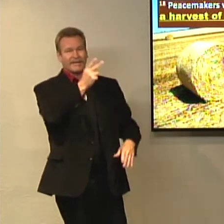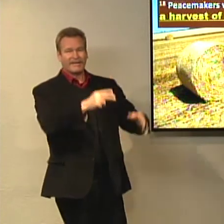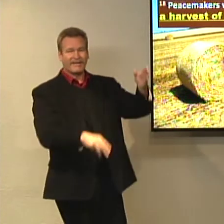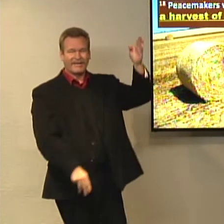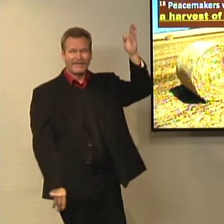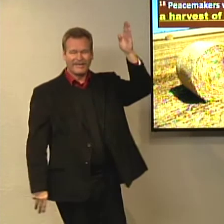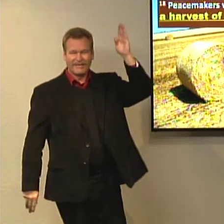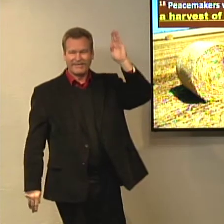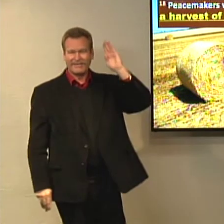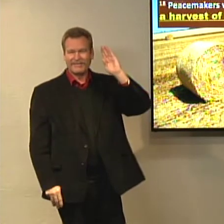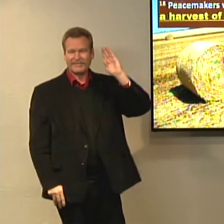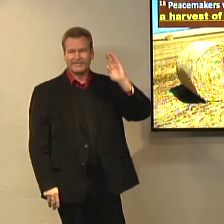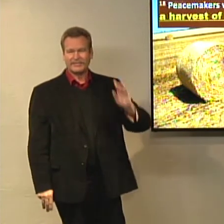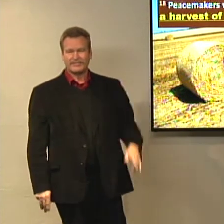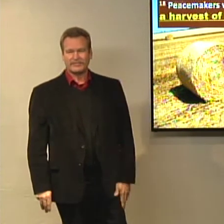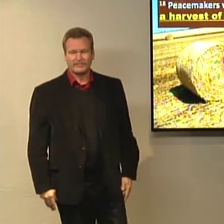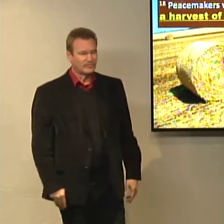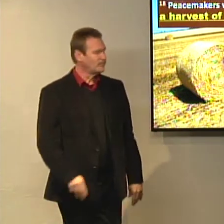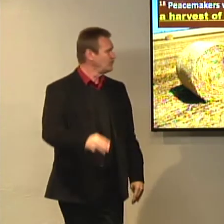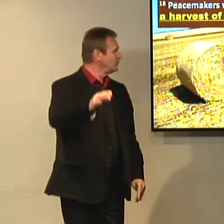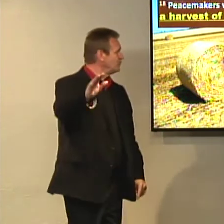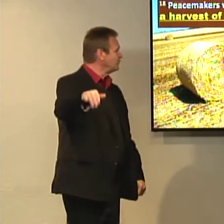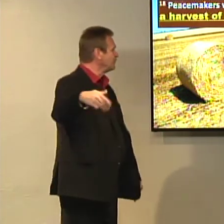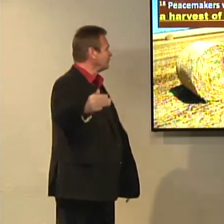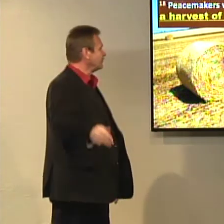"Blessed are the peacemakers, for they will see God."